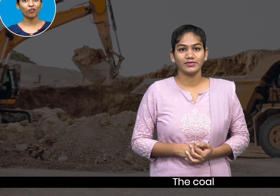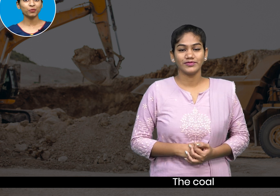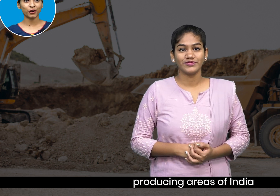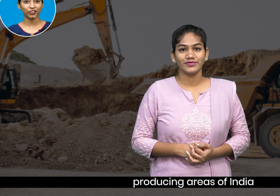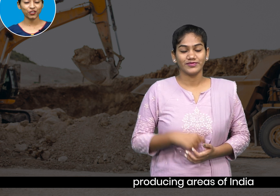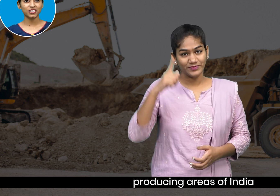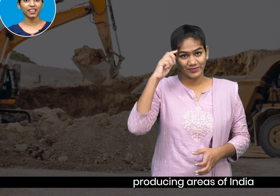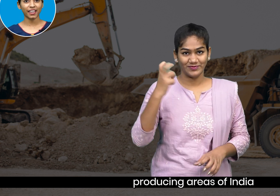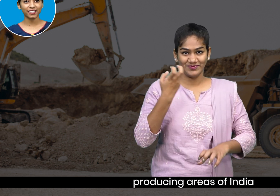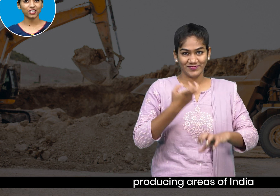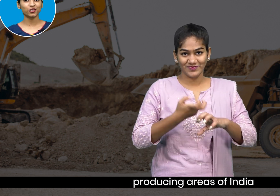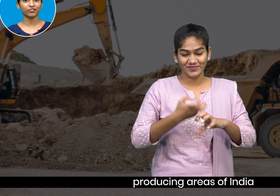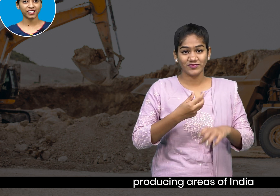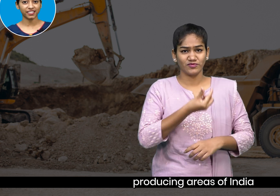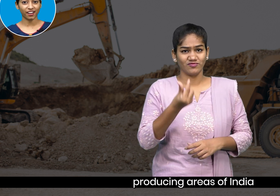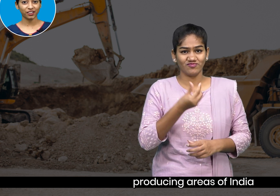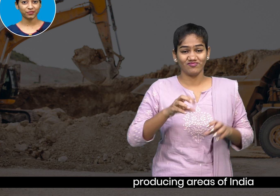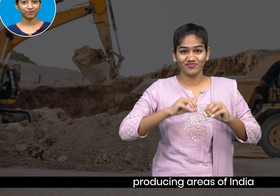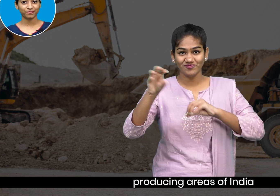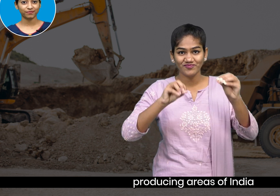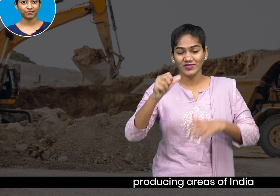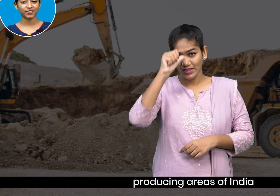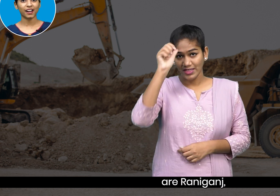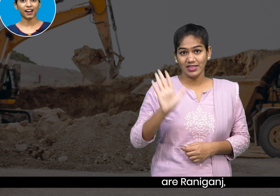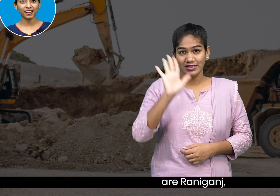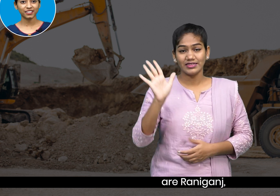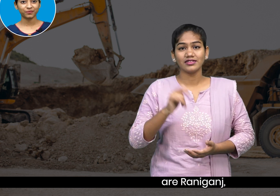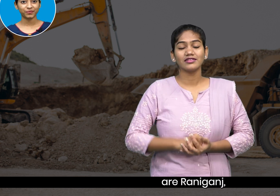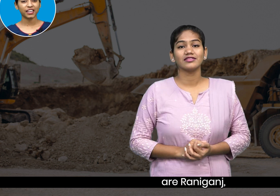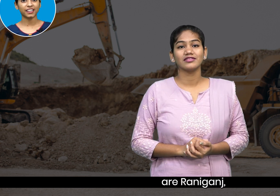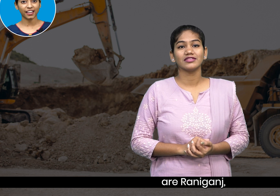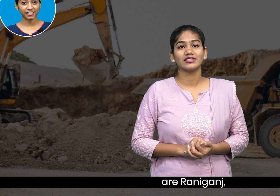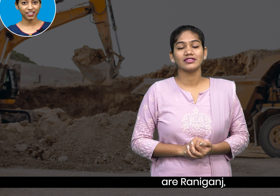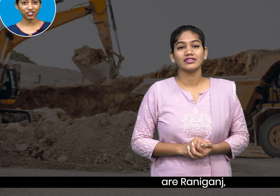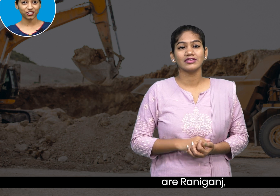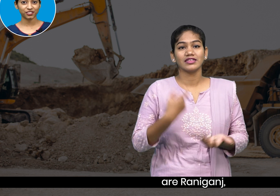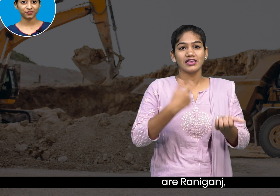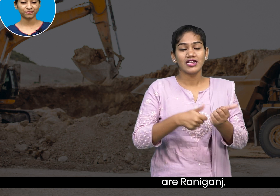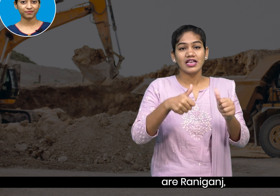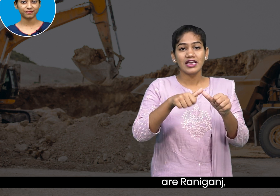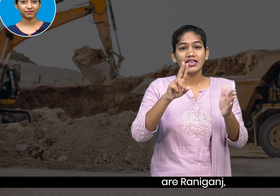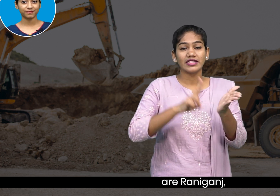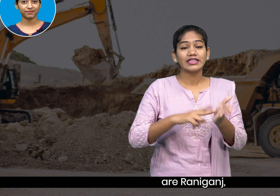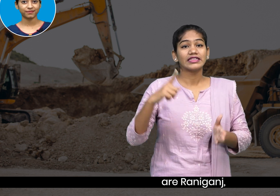The coal producing areas of India are Raniganj,